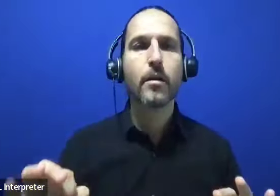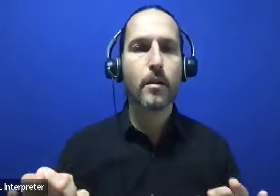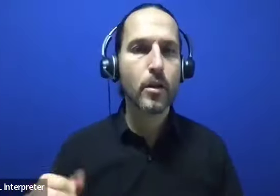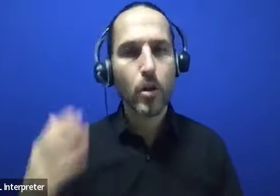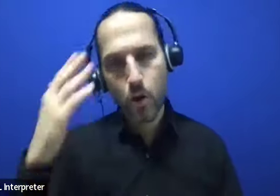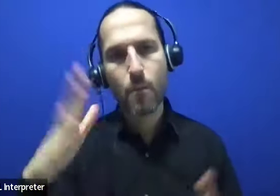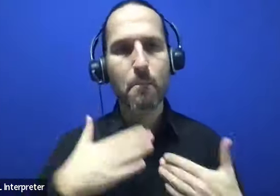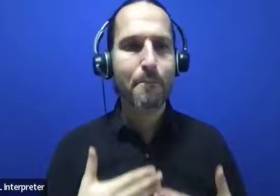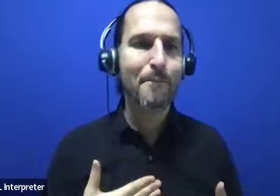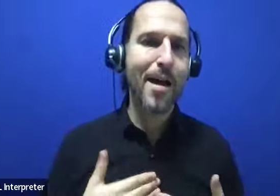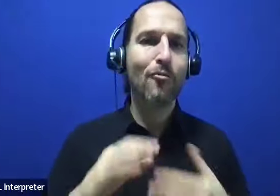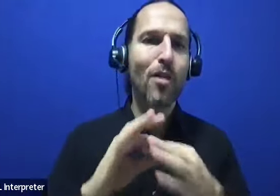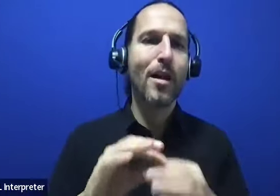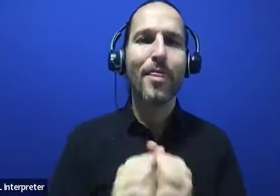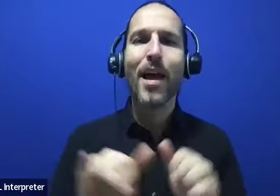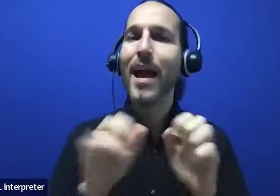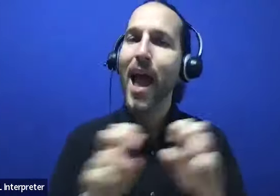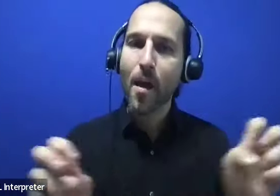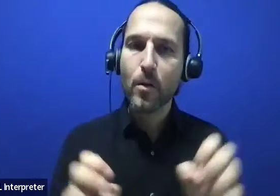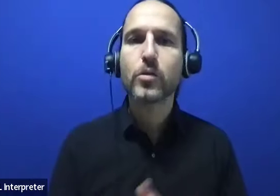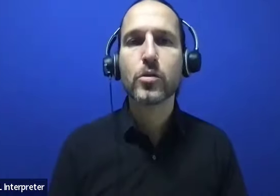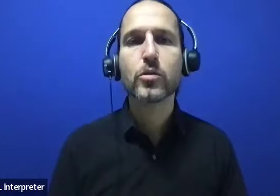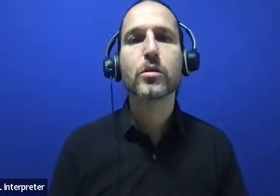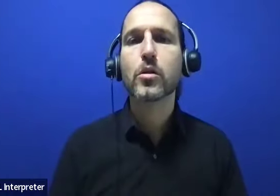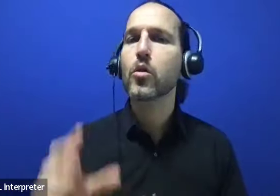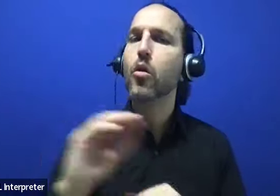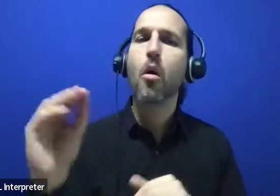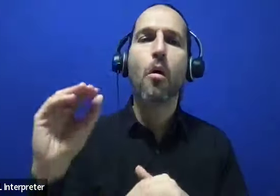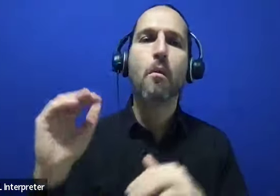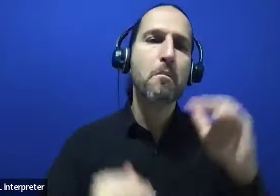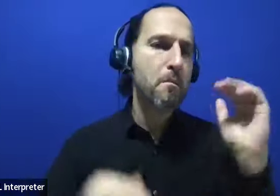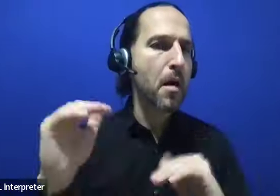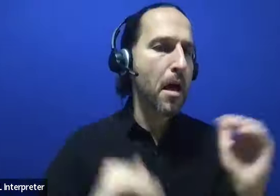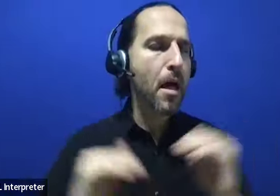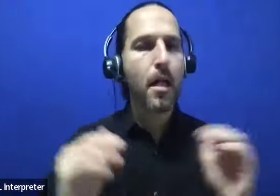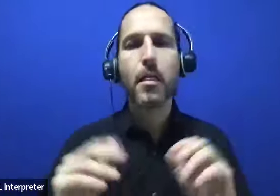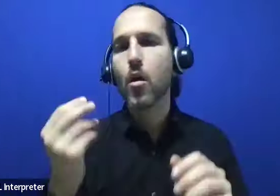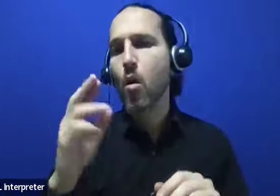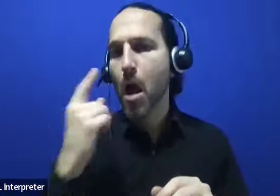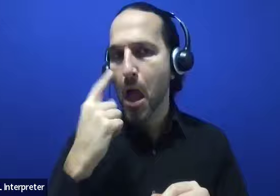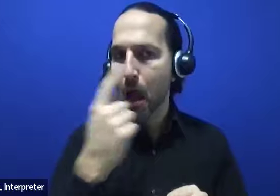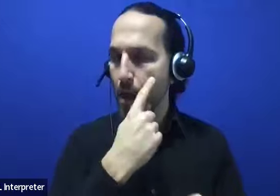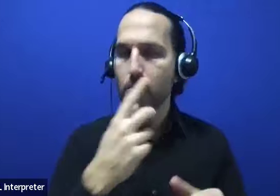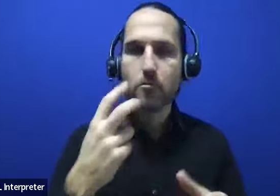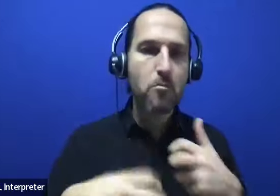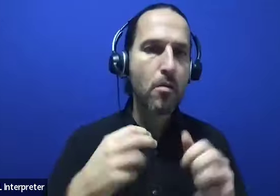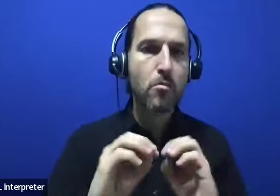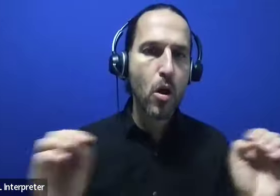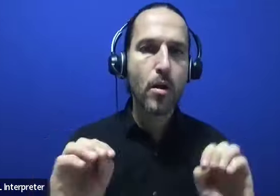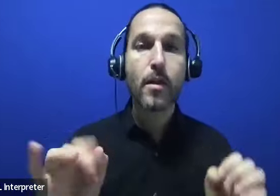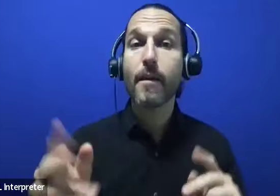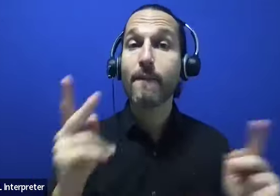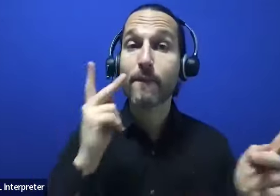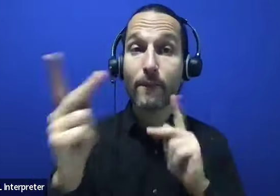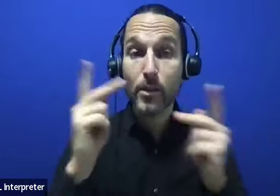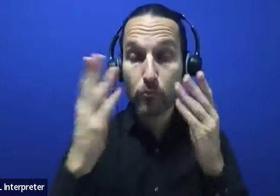feedback. He's bypassing the vestibular issues. And his vision is much